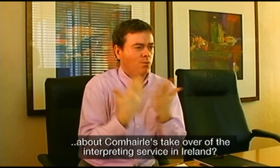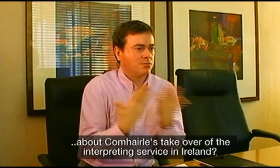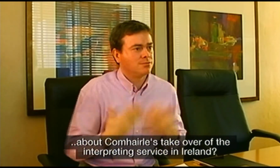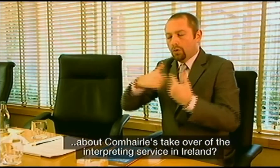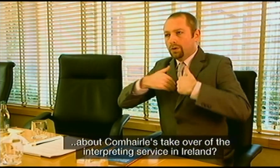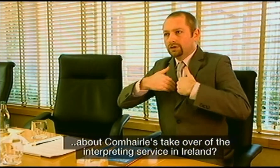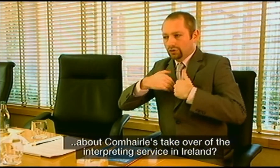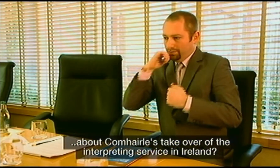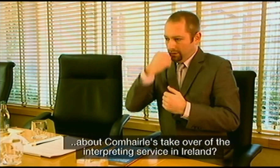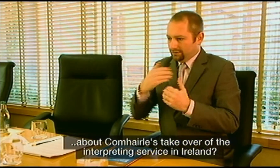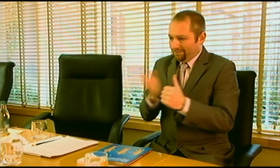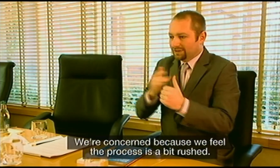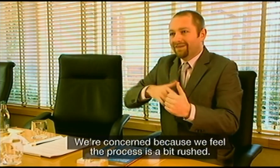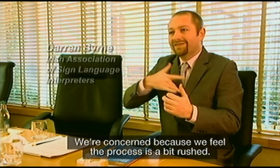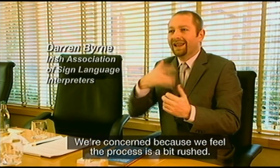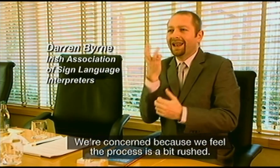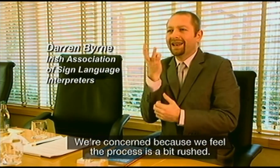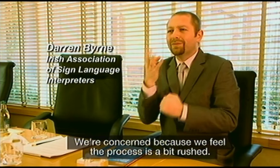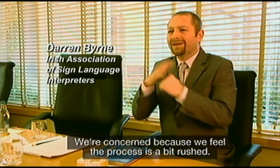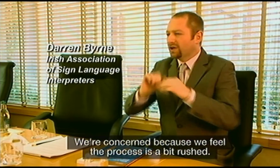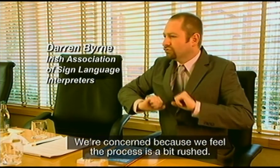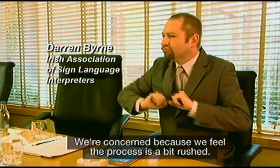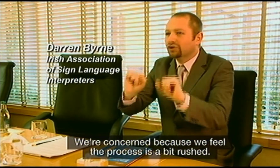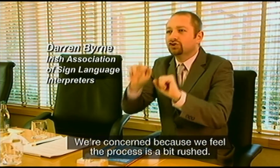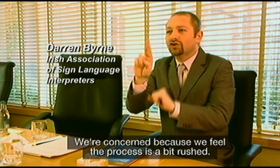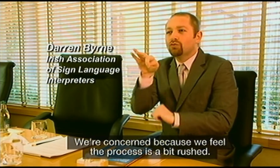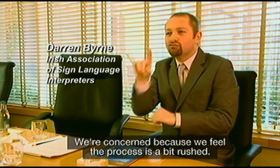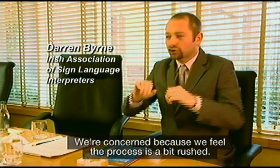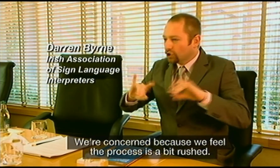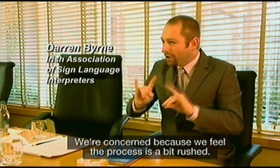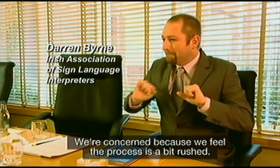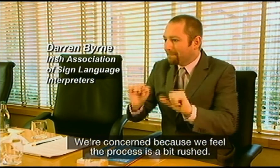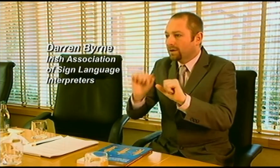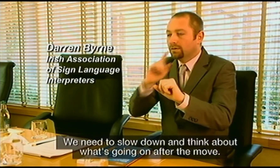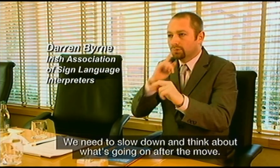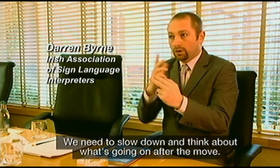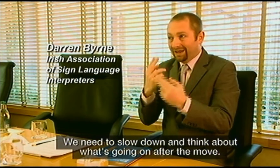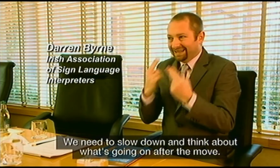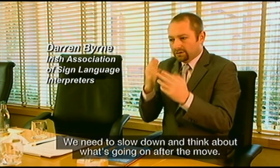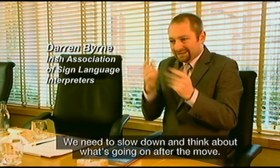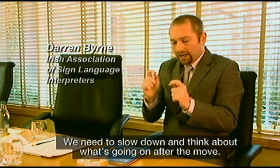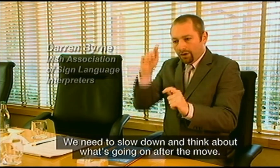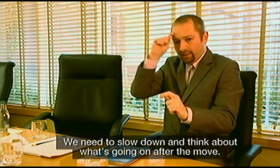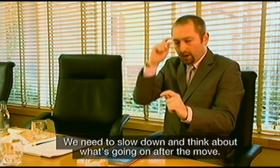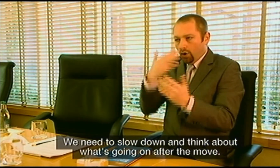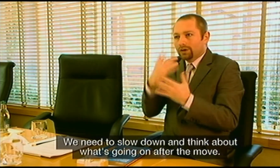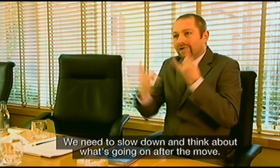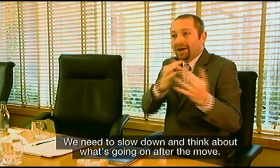Ireland? We're concerned because we feel the process is a bit rushed and we need to slow down and think about what's going on after the